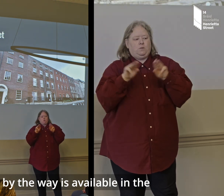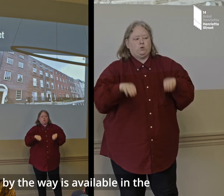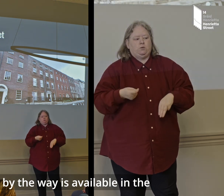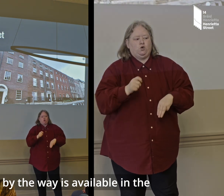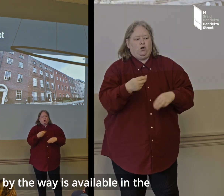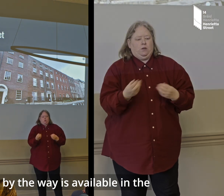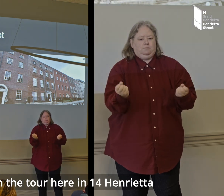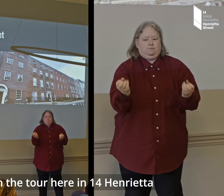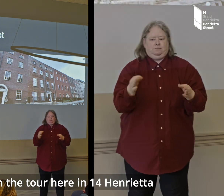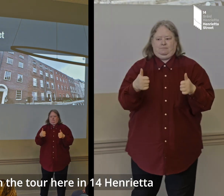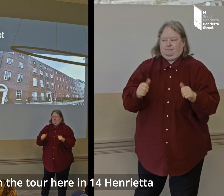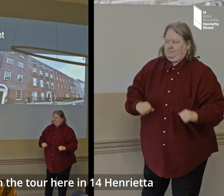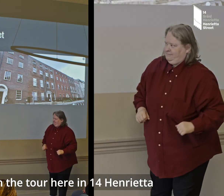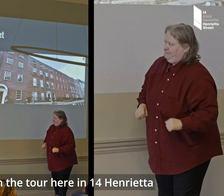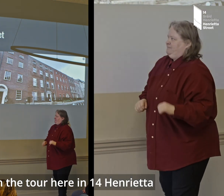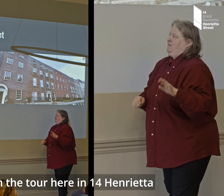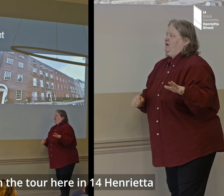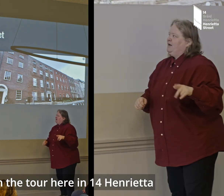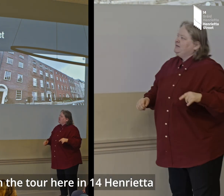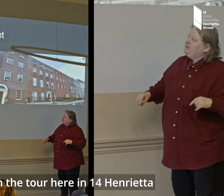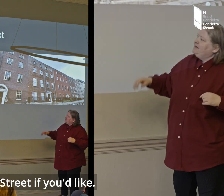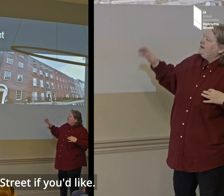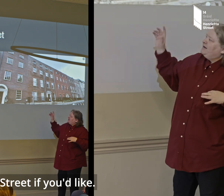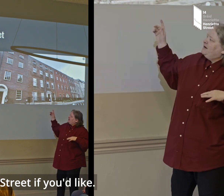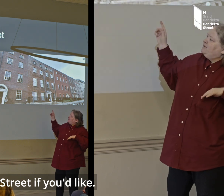way, is available in the museum on the tour here in 14